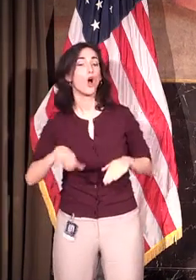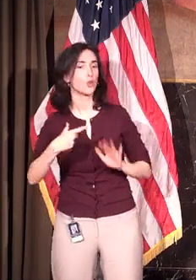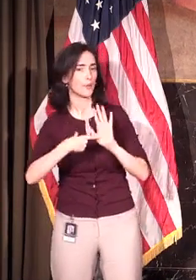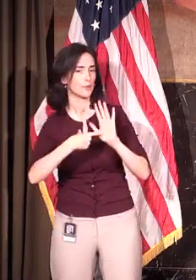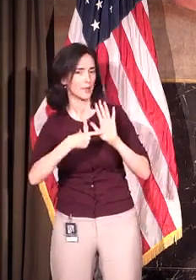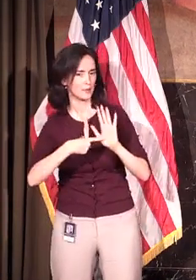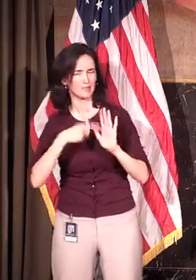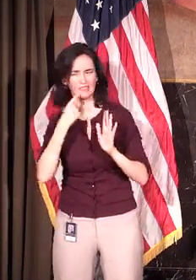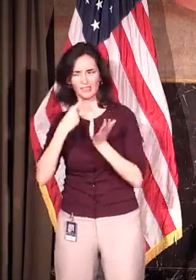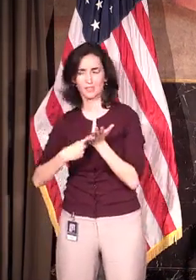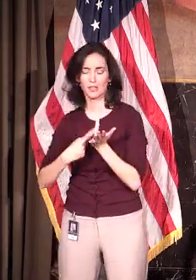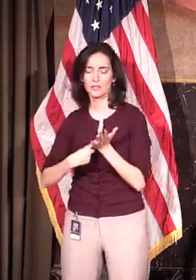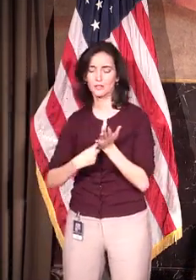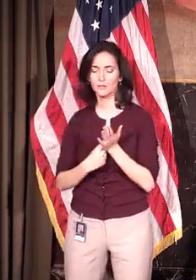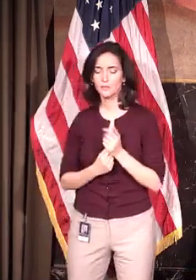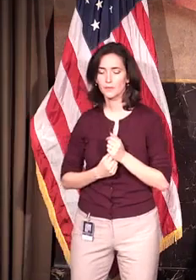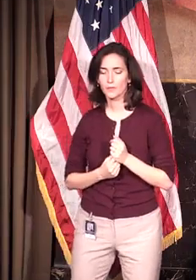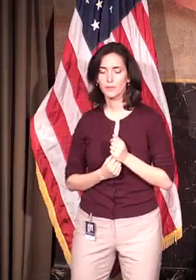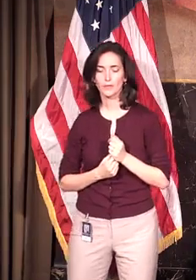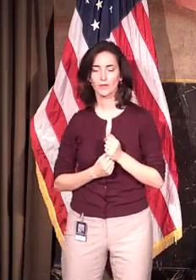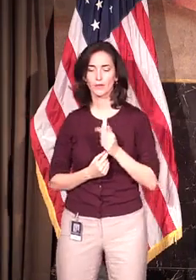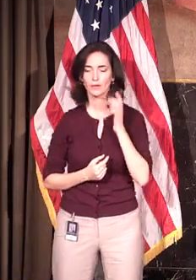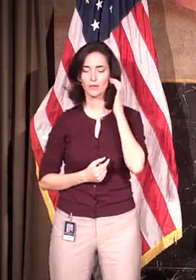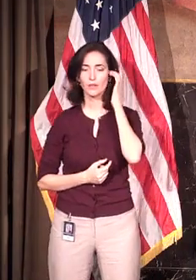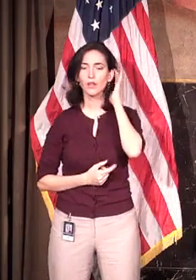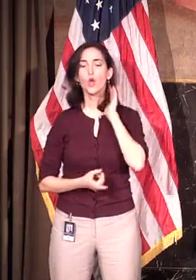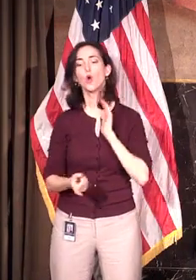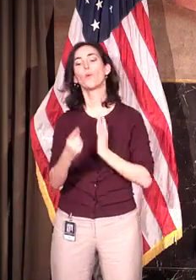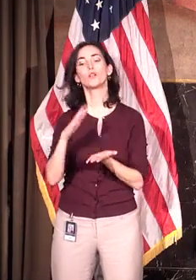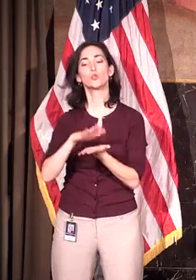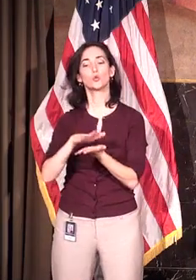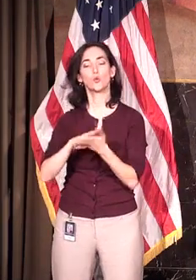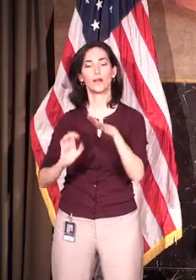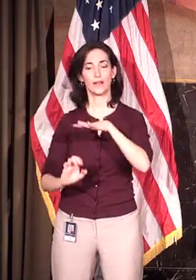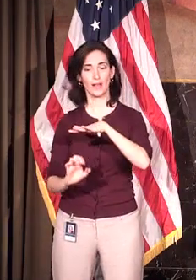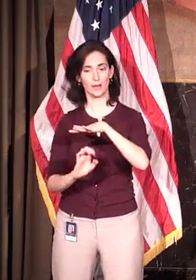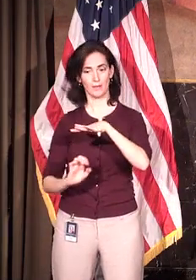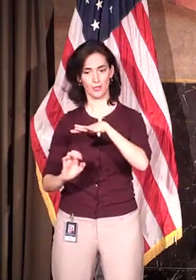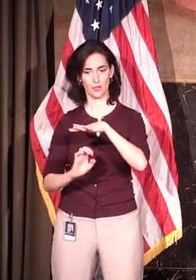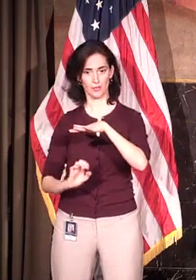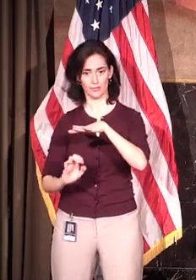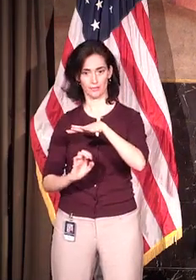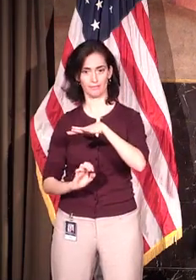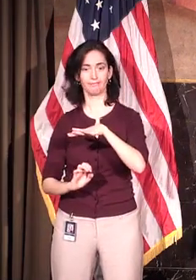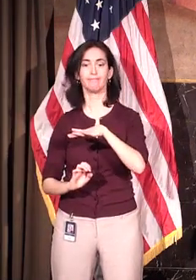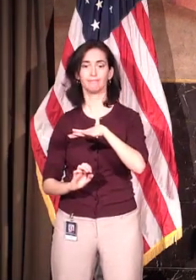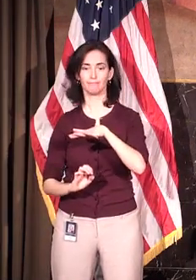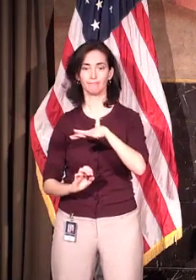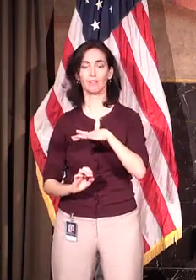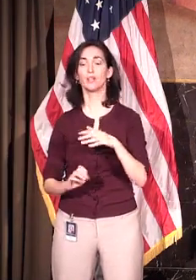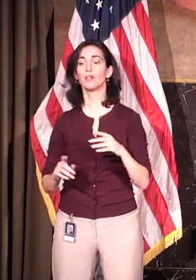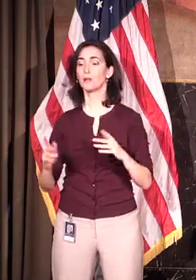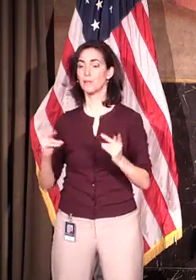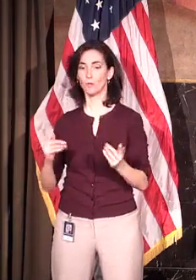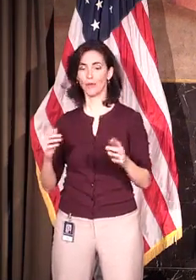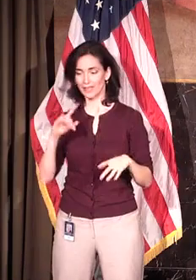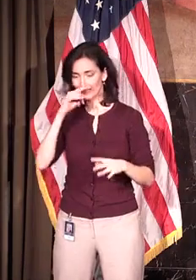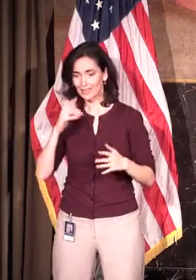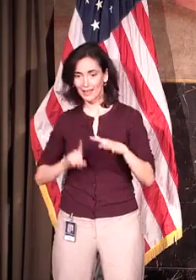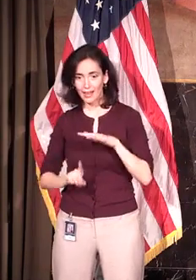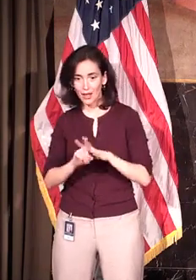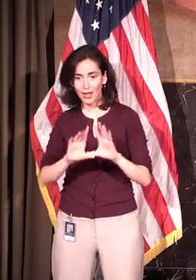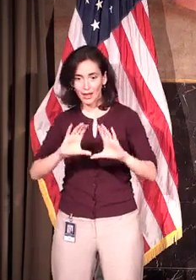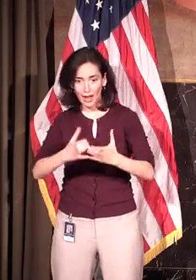we've talked about, there's a particular elementary school that had to put in-person classes on hold for a week or